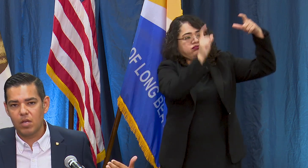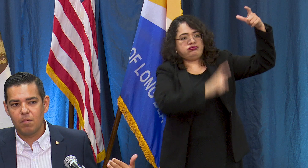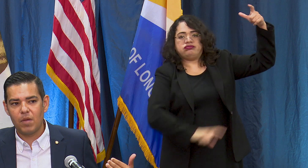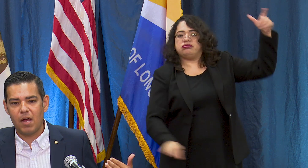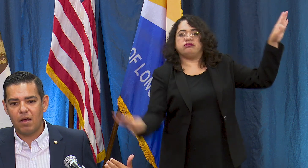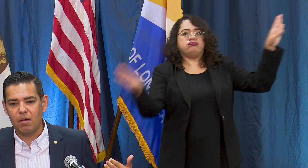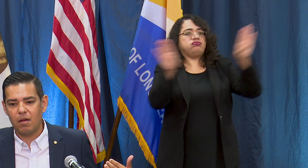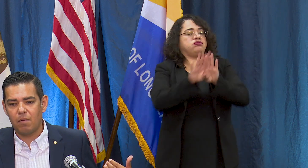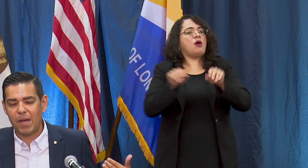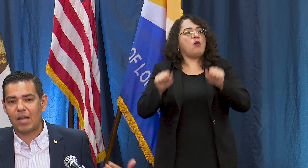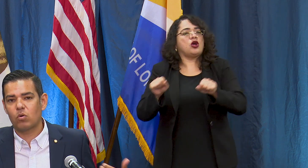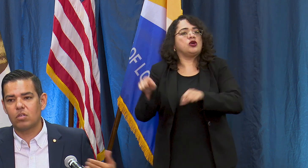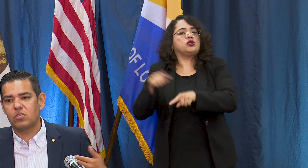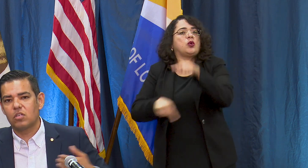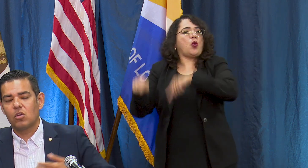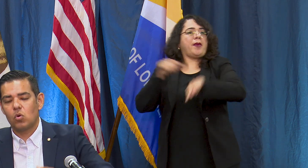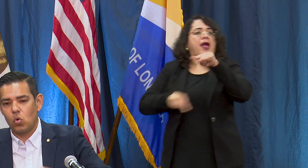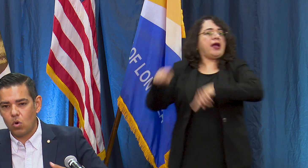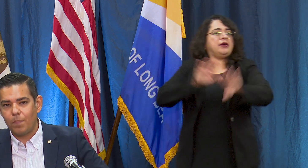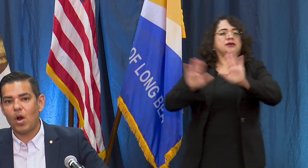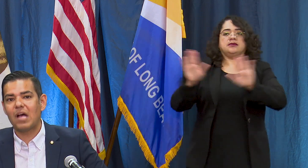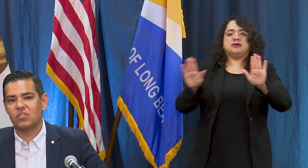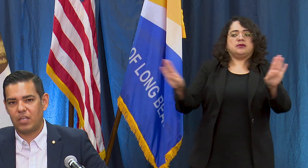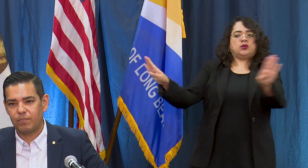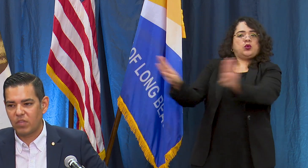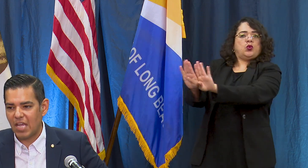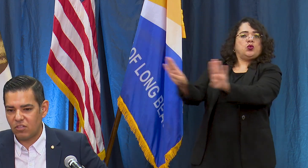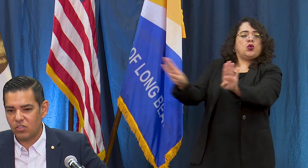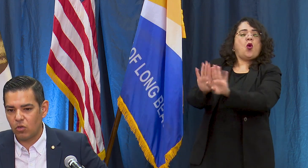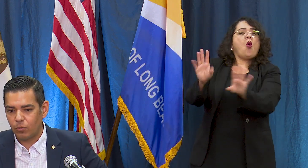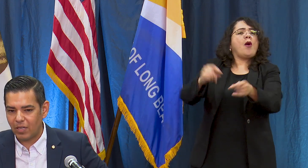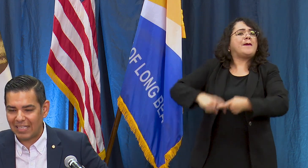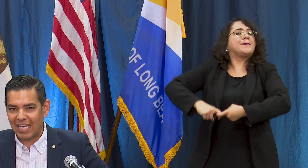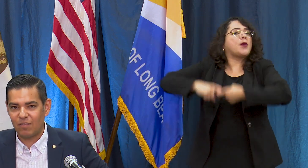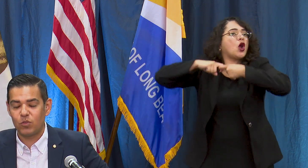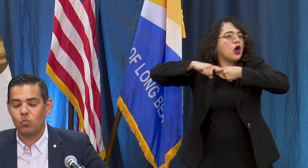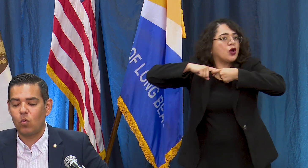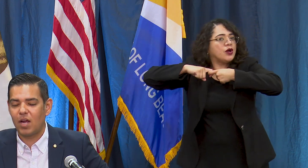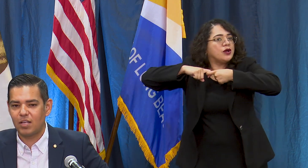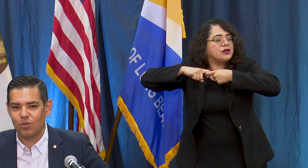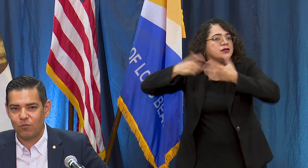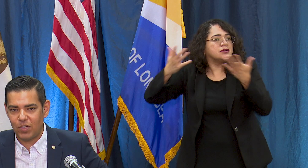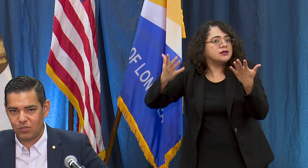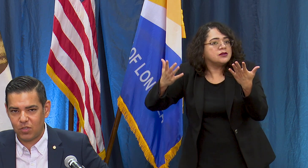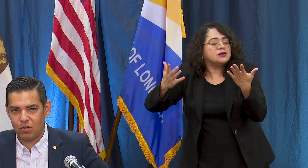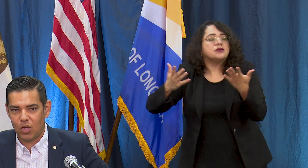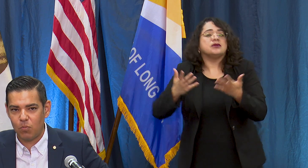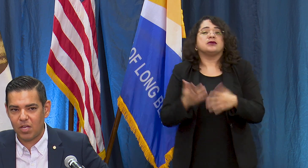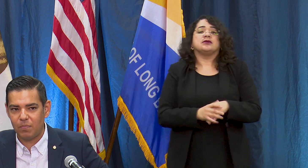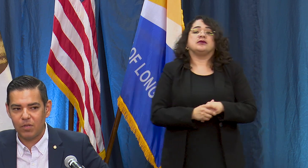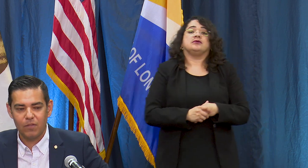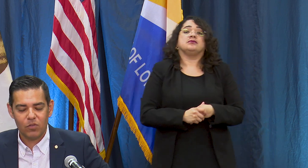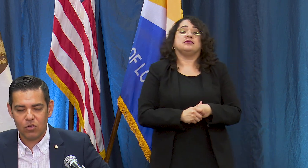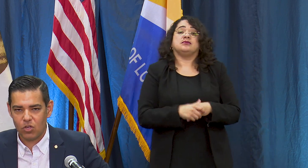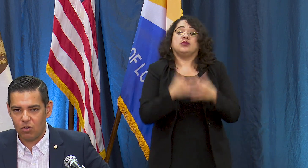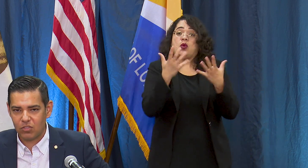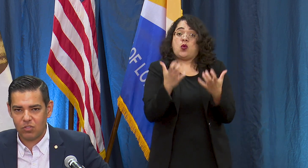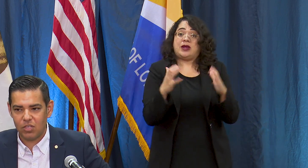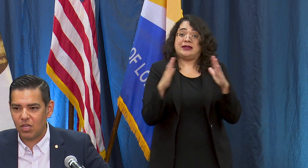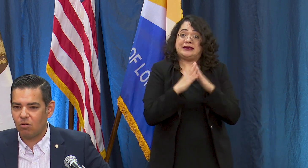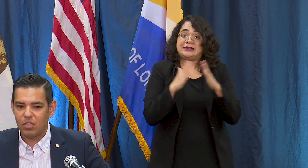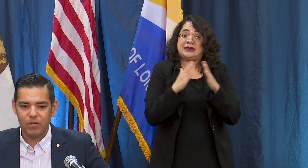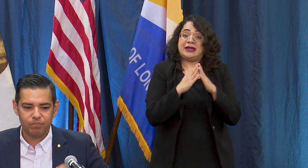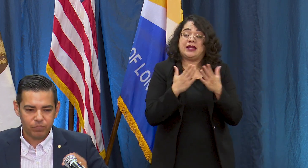go backwards or pausing. And so again, if you want your fitness studio to open up, your